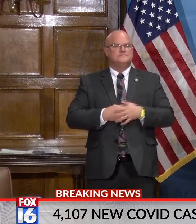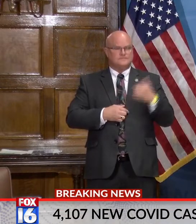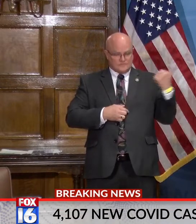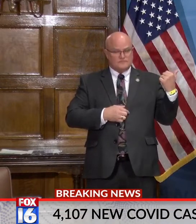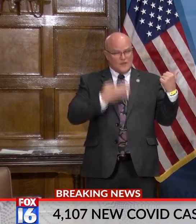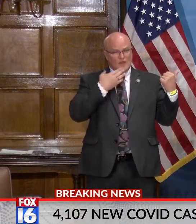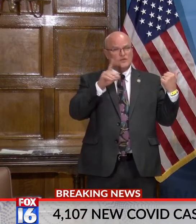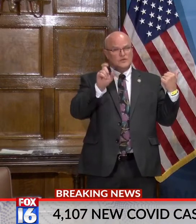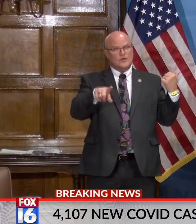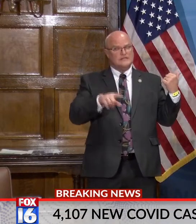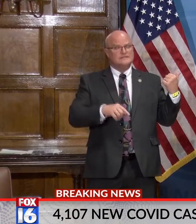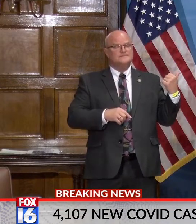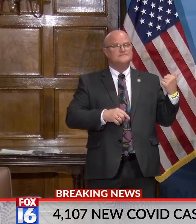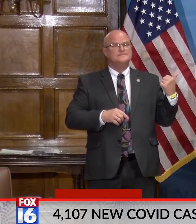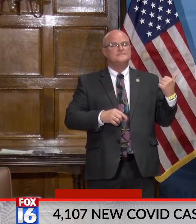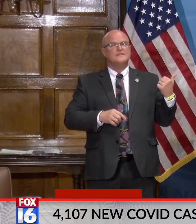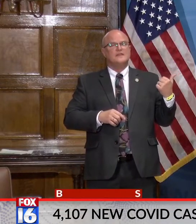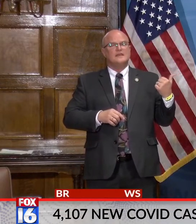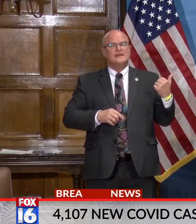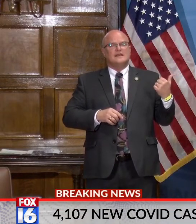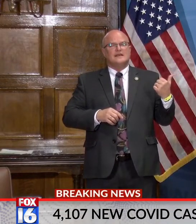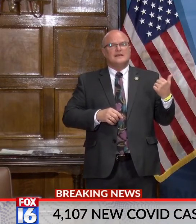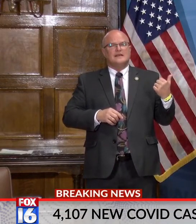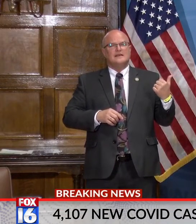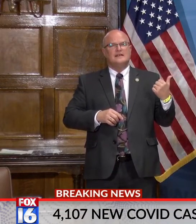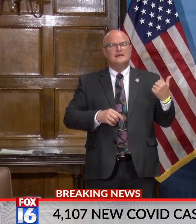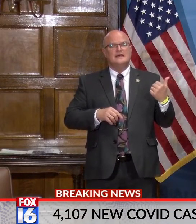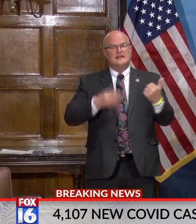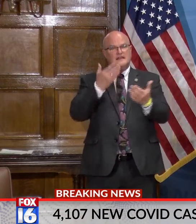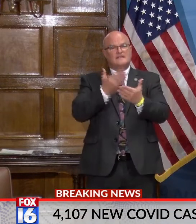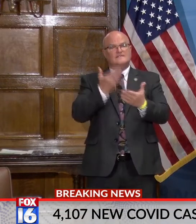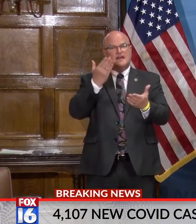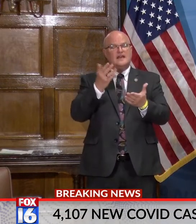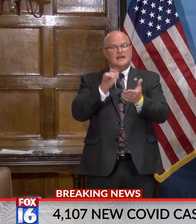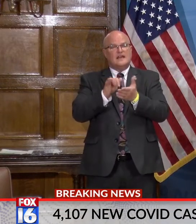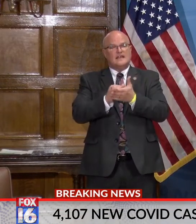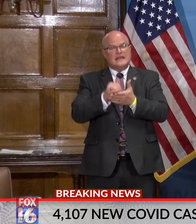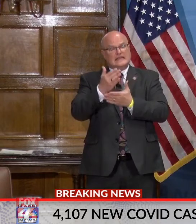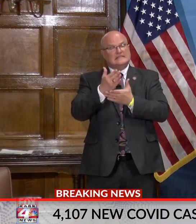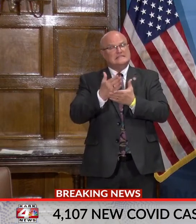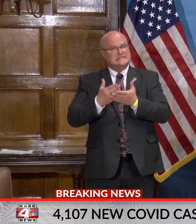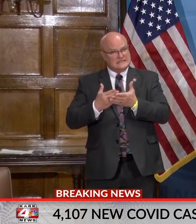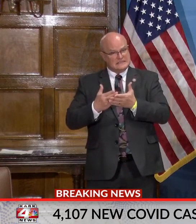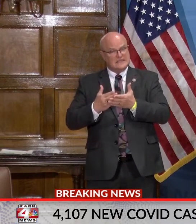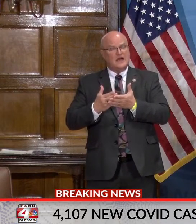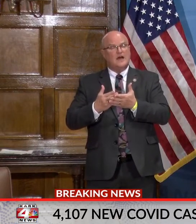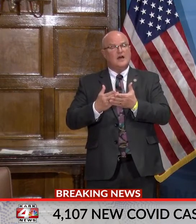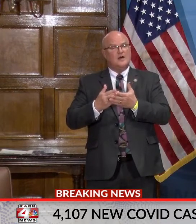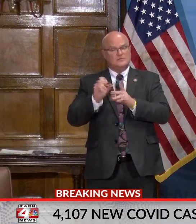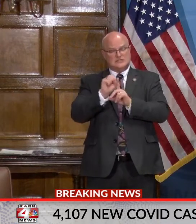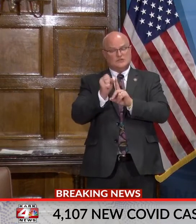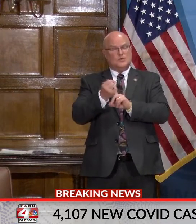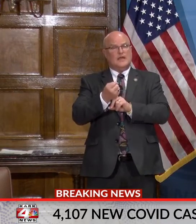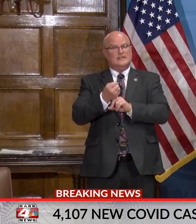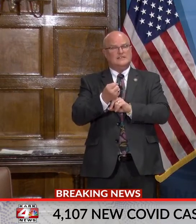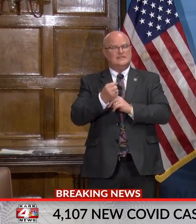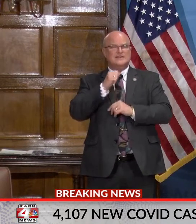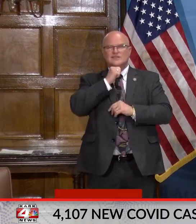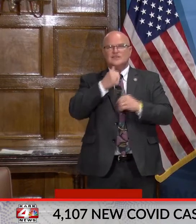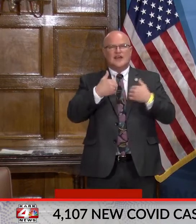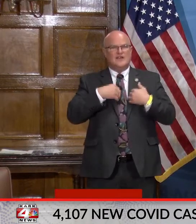good question. The fact that in some situations you're not